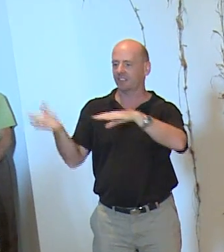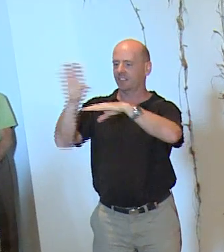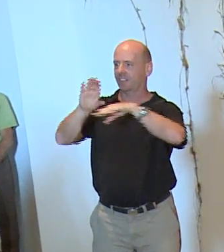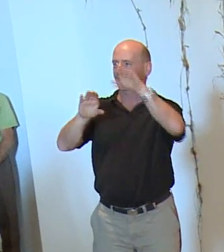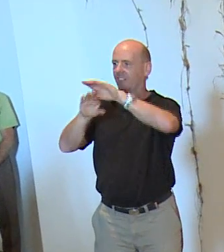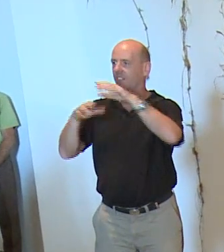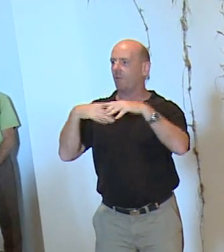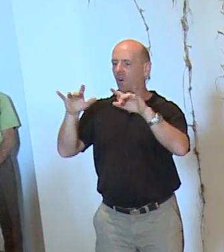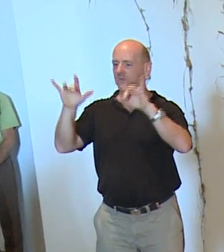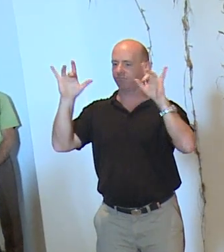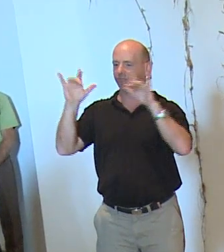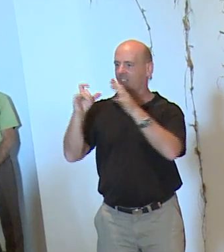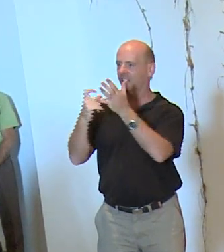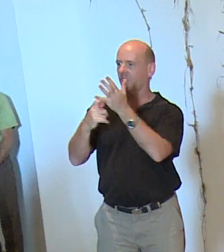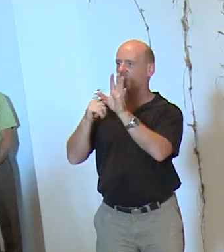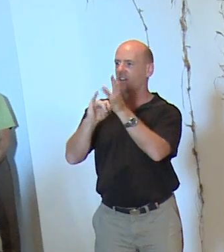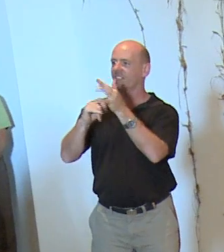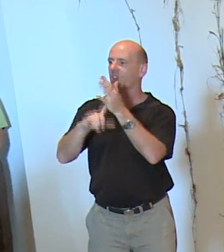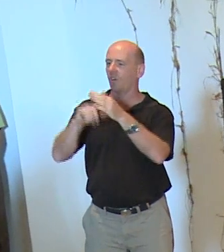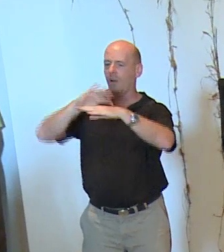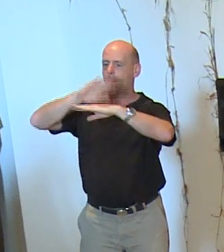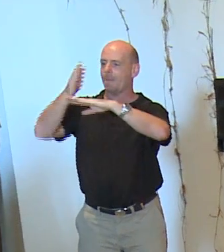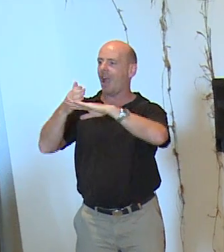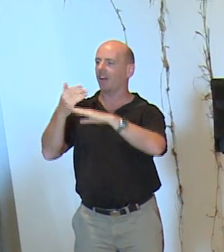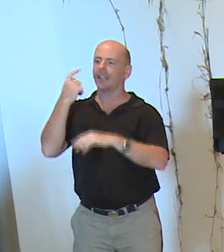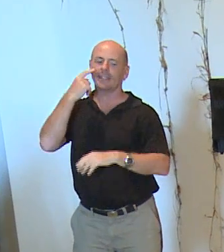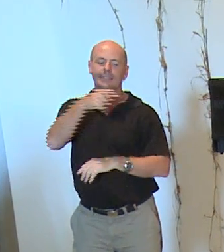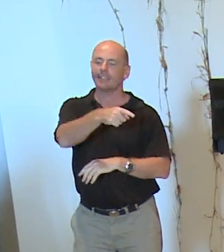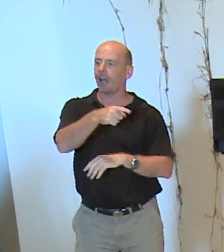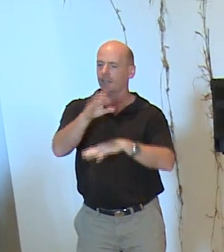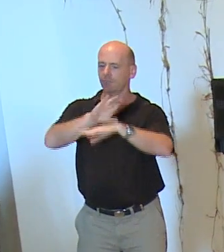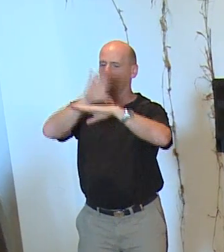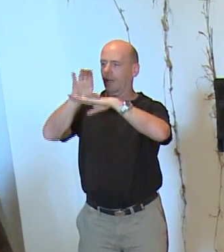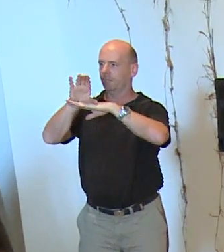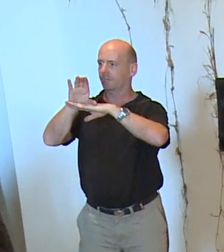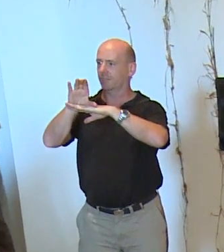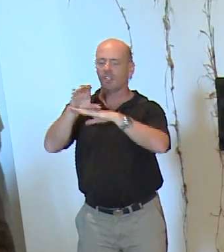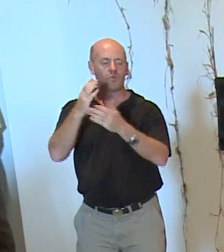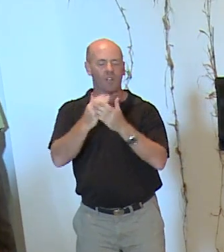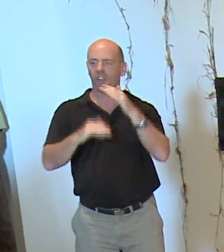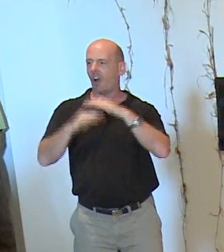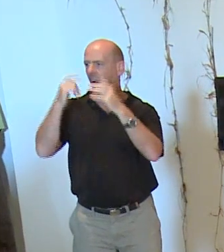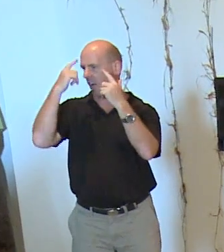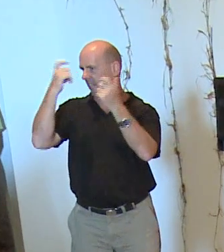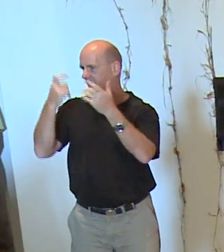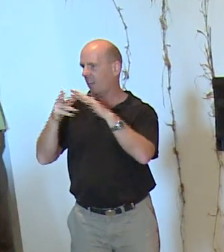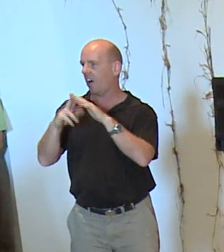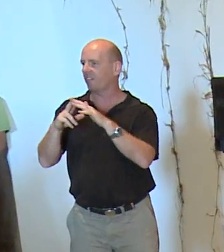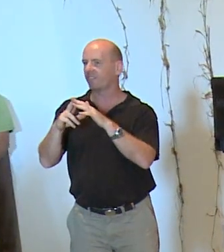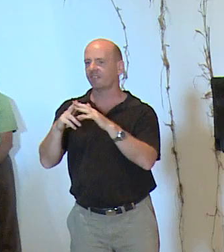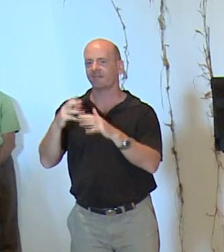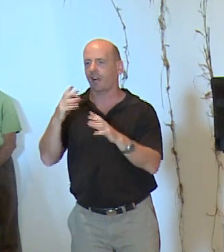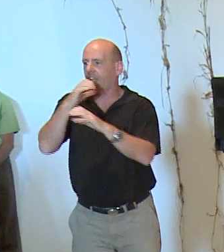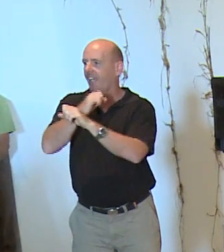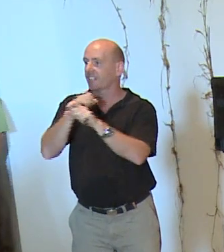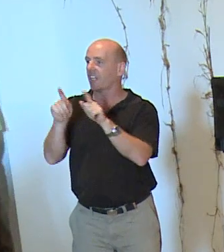much more crystallised sort of mounding form. And it's just that whole idea of, I guess,